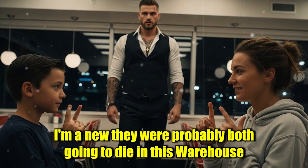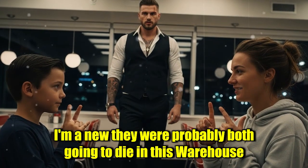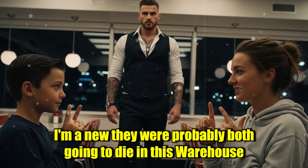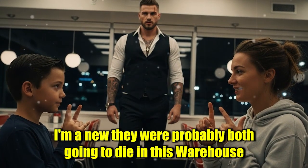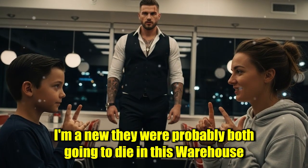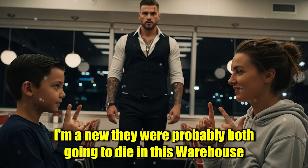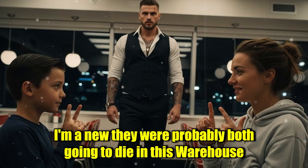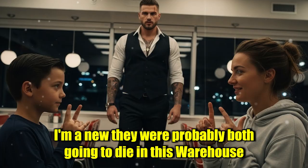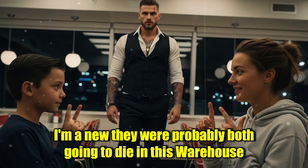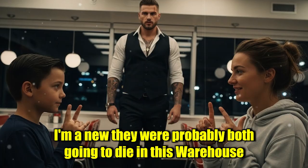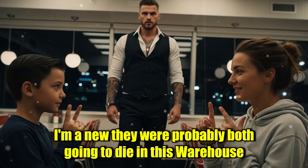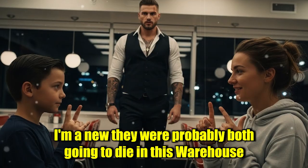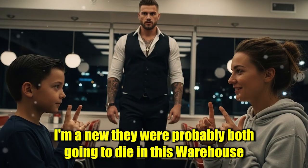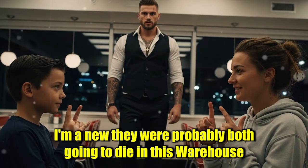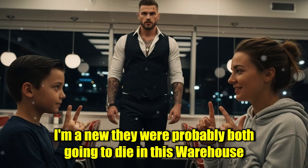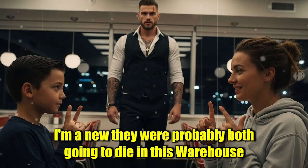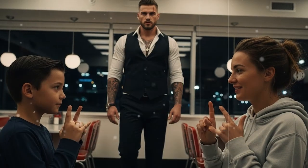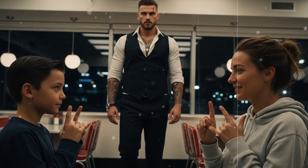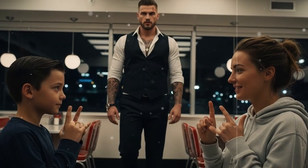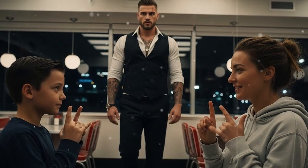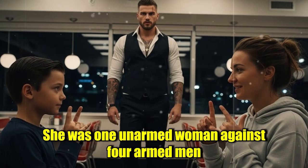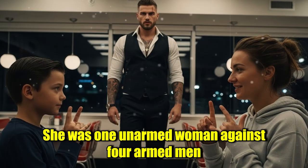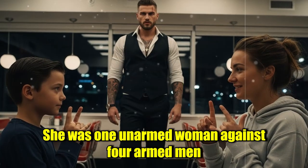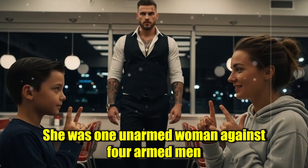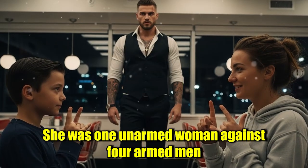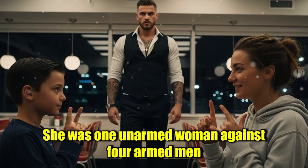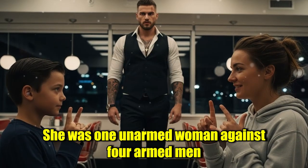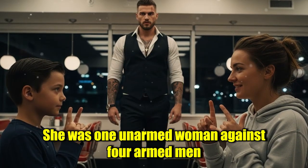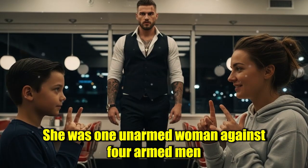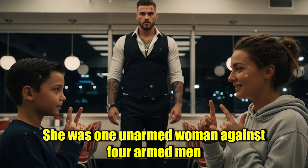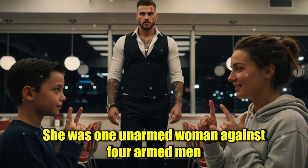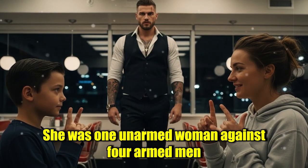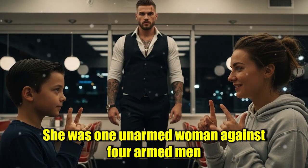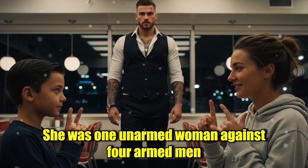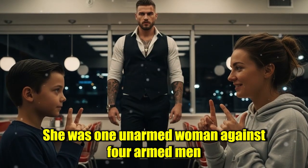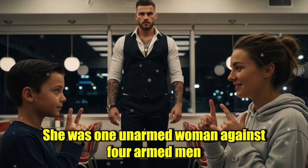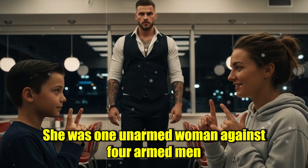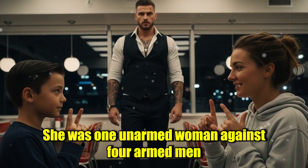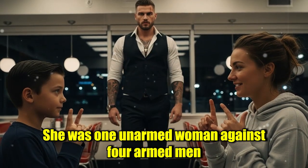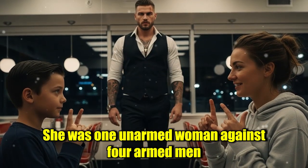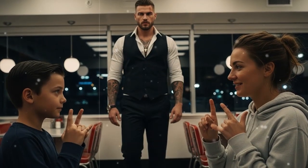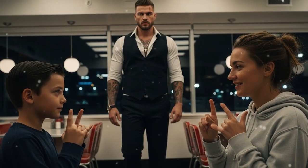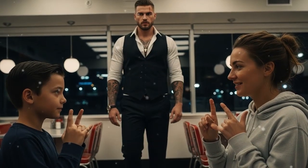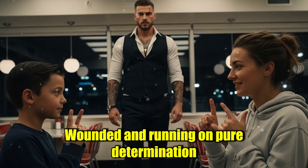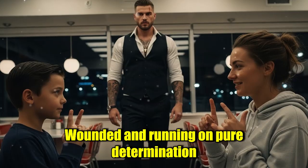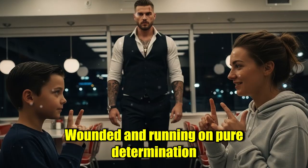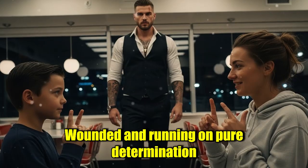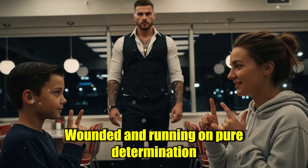were probably both going to die in this warehouse. She was one unarmed woman against 4 armed men, wounded and